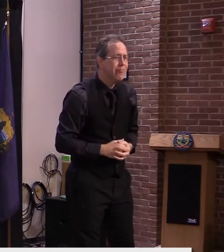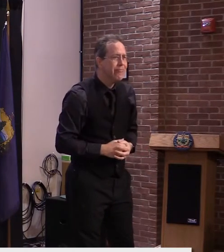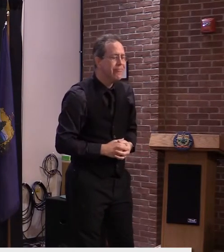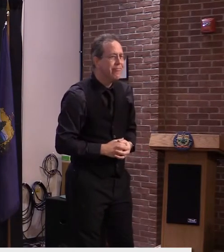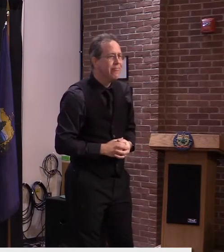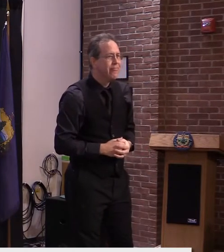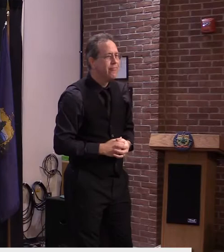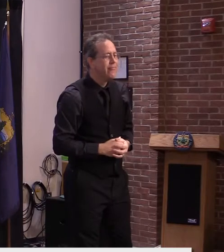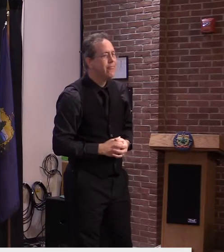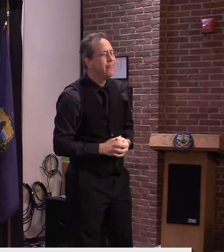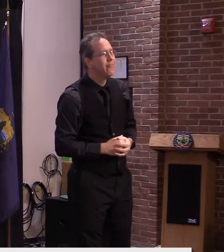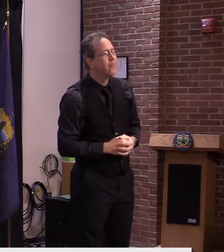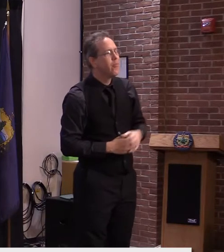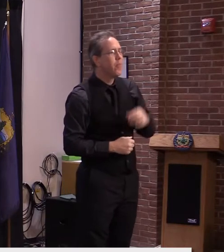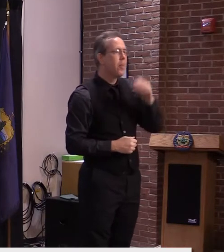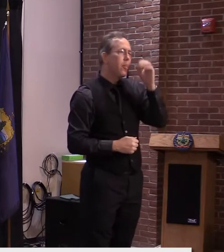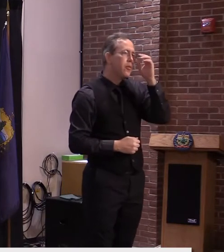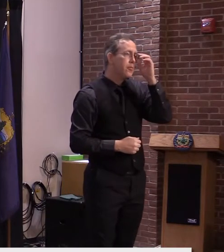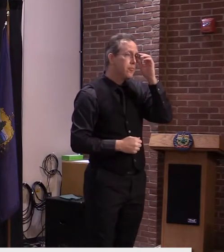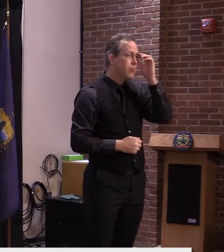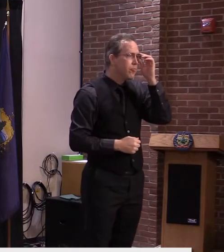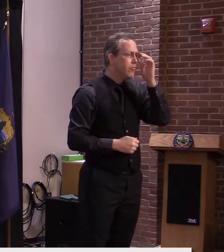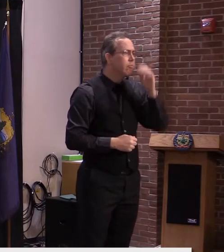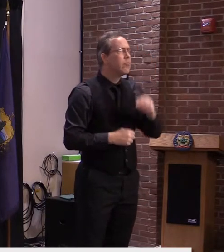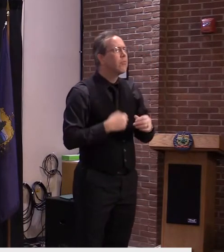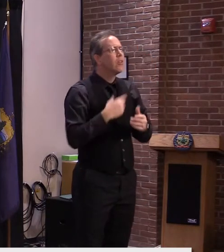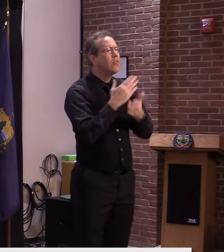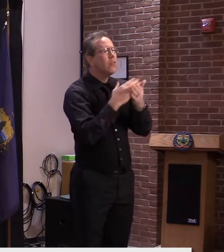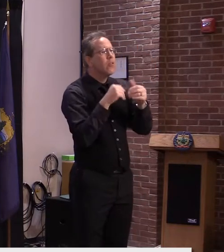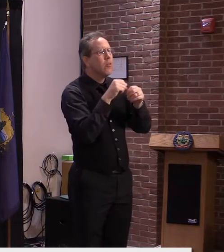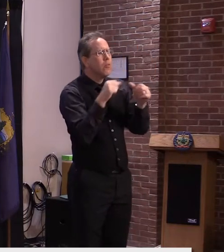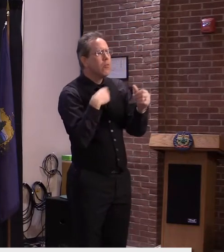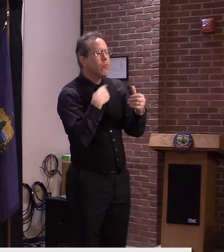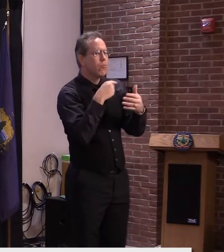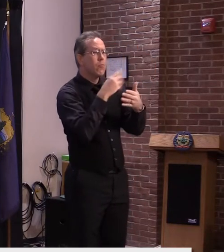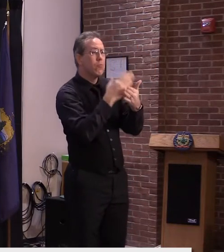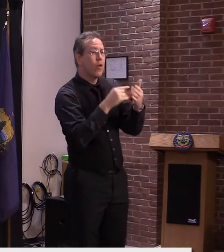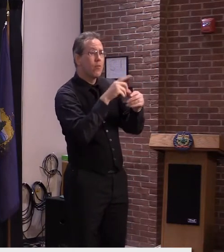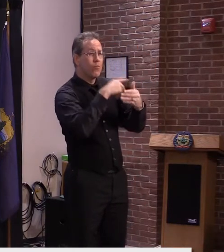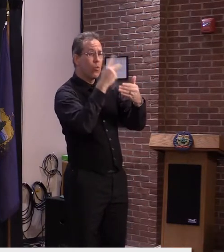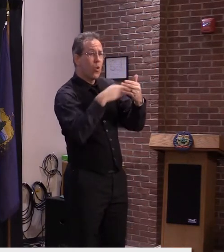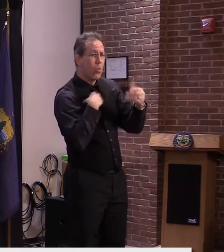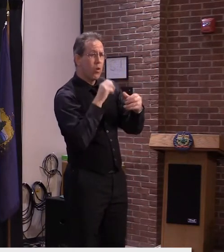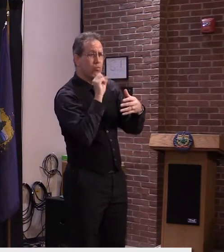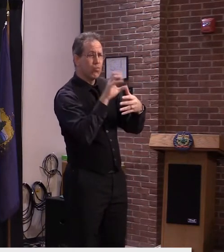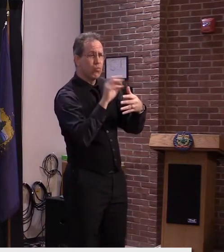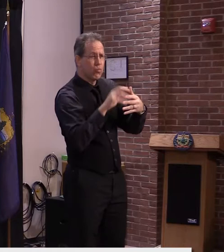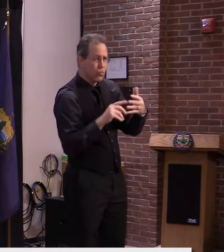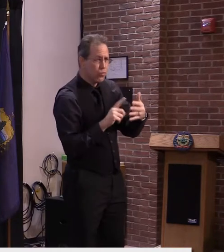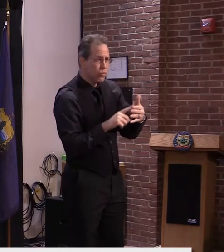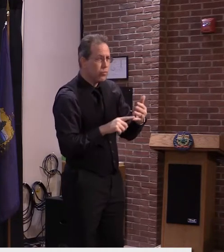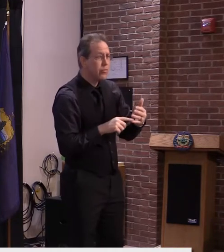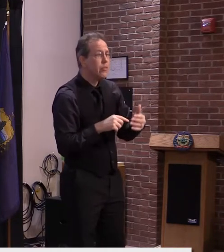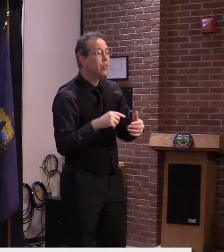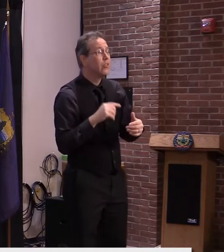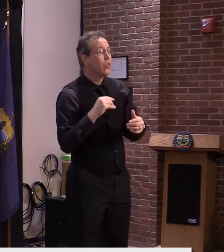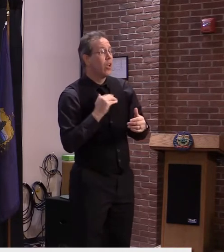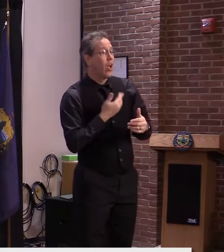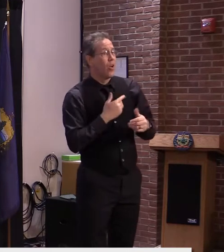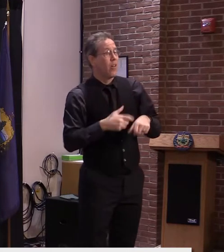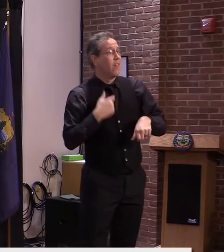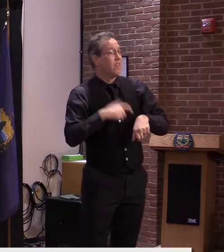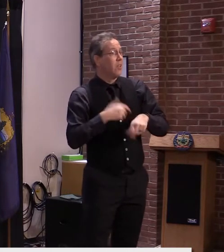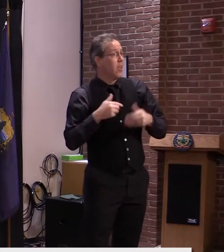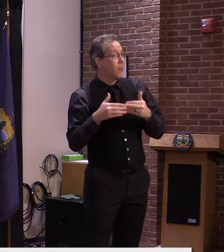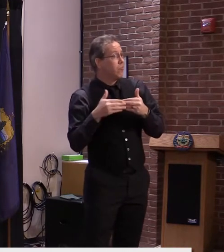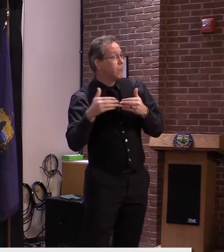There are several touch points of the critical communications infrastructure program in the life of our state. To name just a few, as